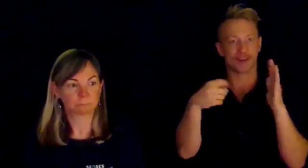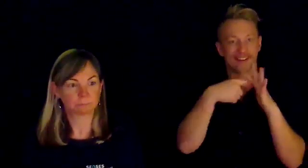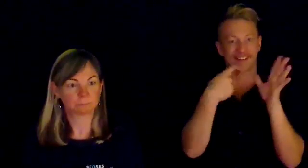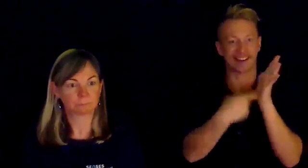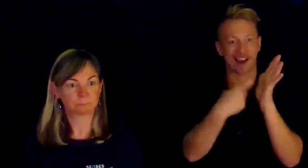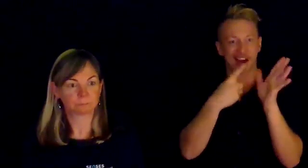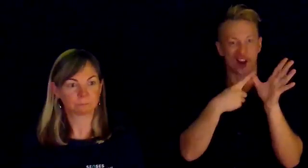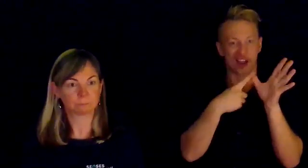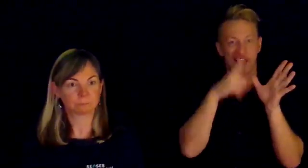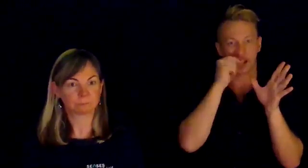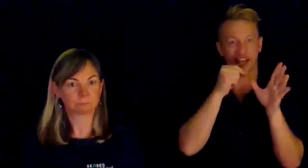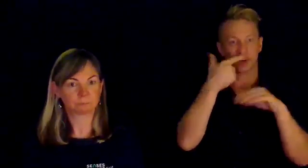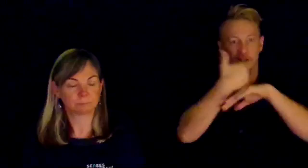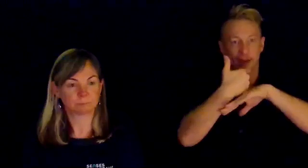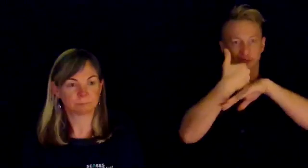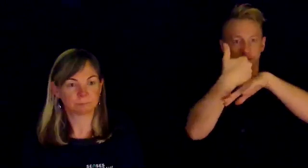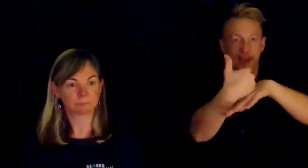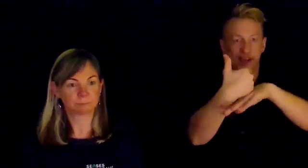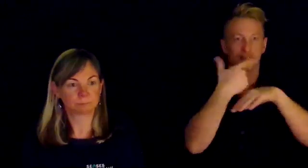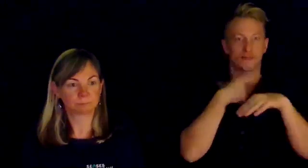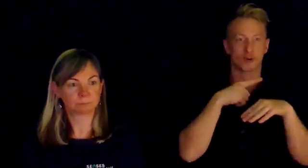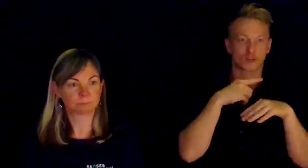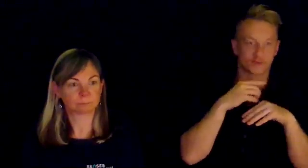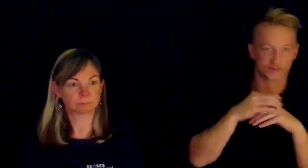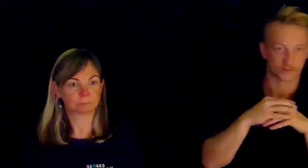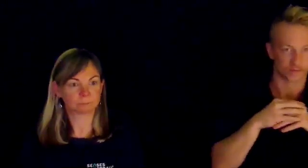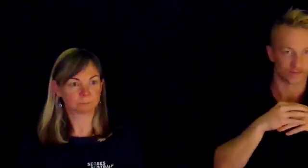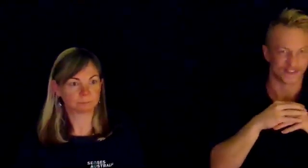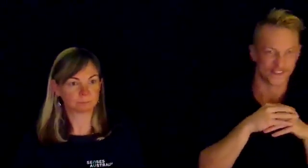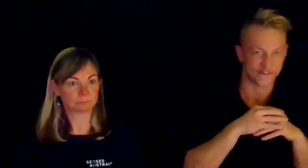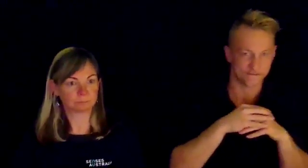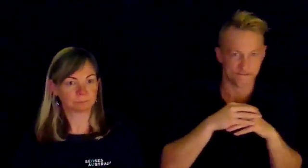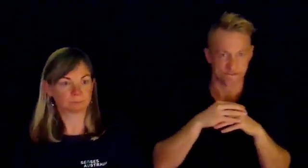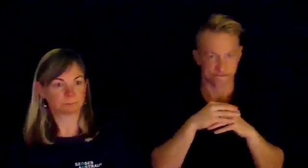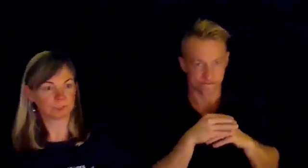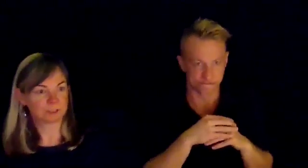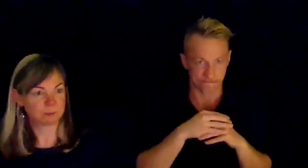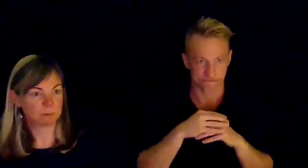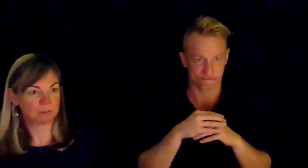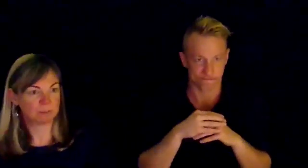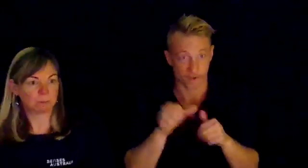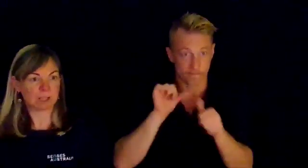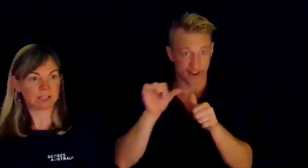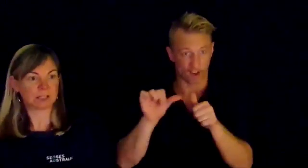camera back a little bit as Terp's signing to the side, cutting out some of the signing?